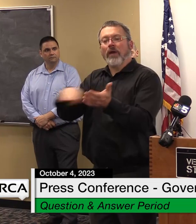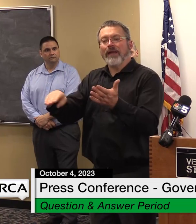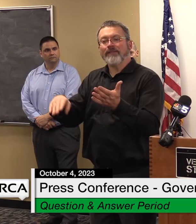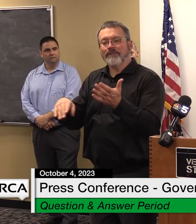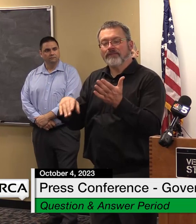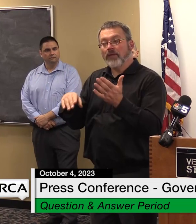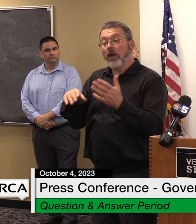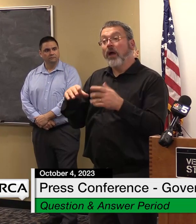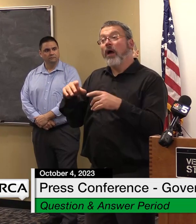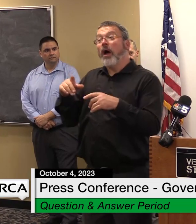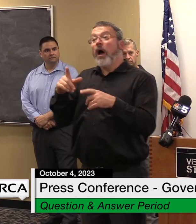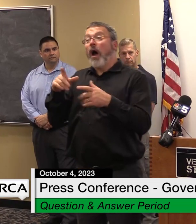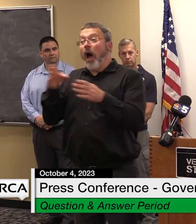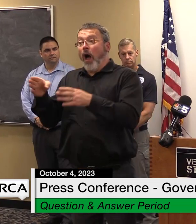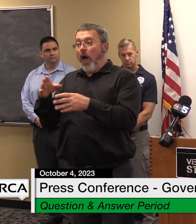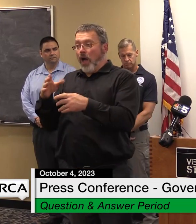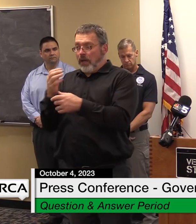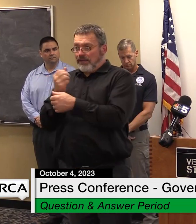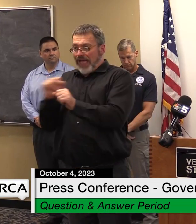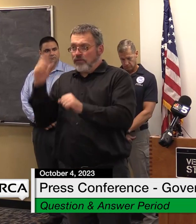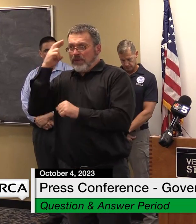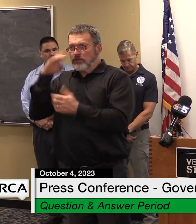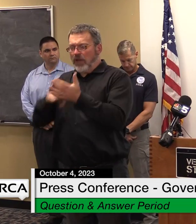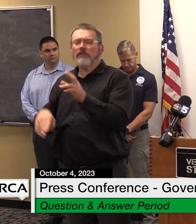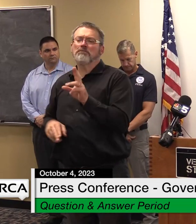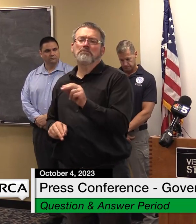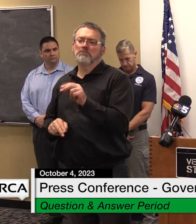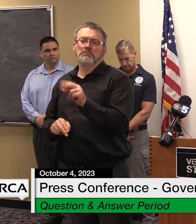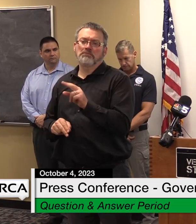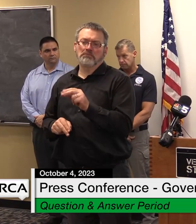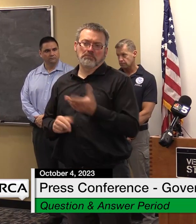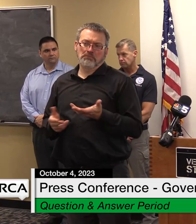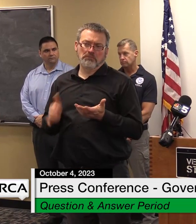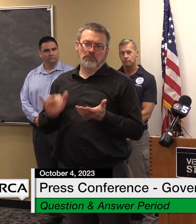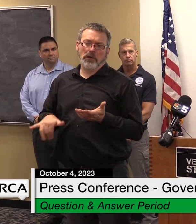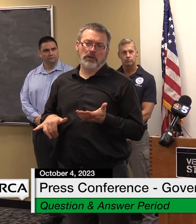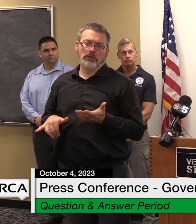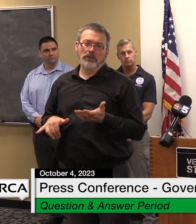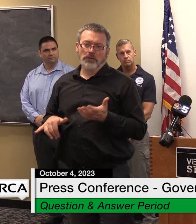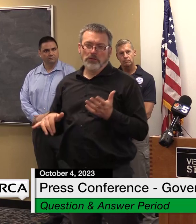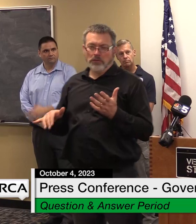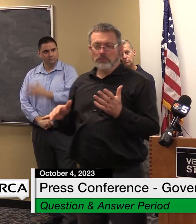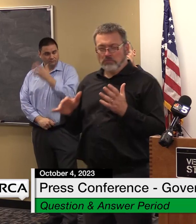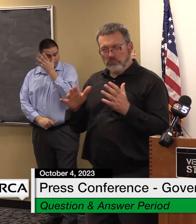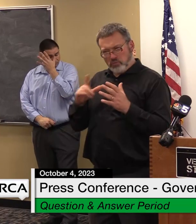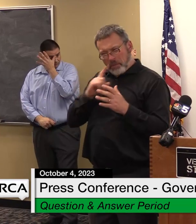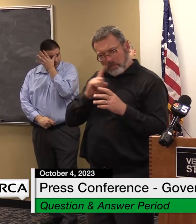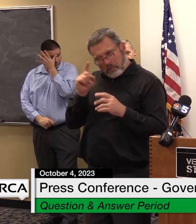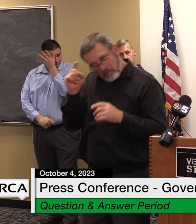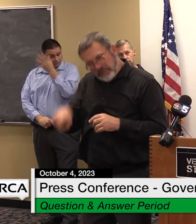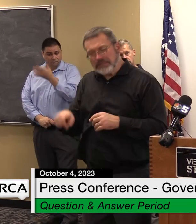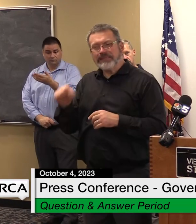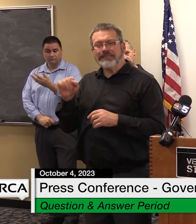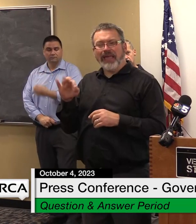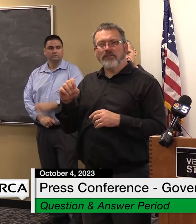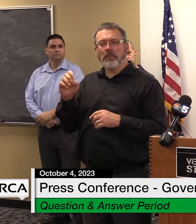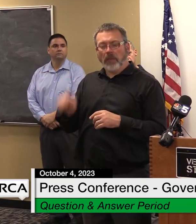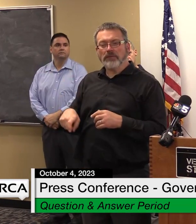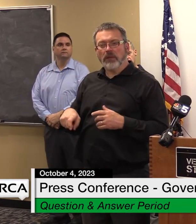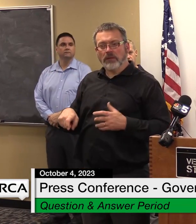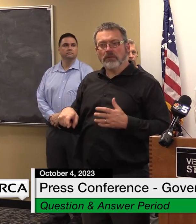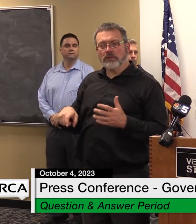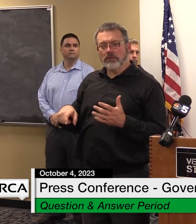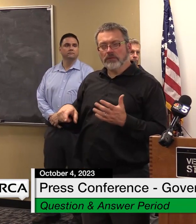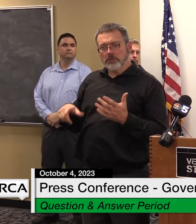we work our way through that to make sure that they were safe. But I can't imagine what that is, to be honest with